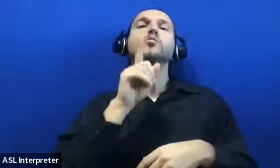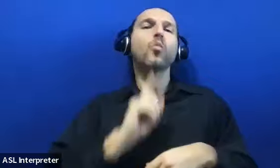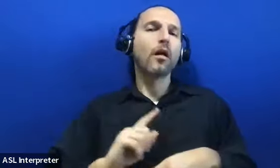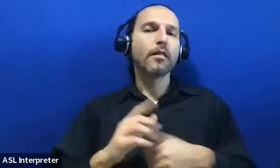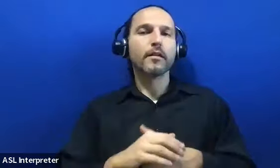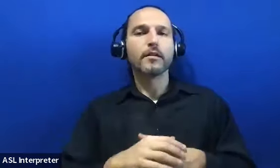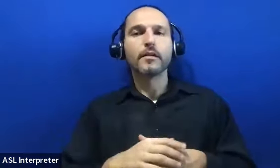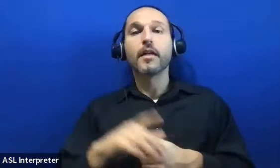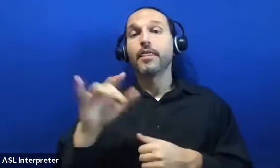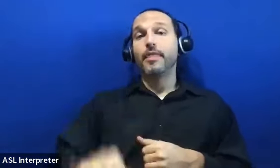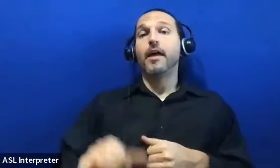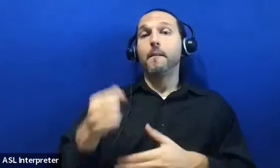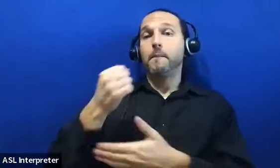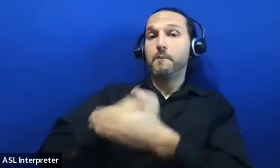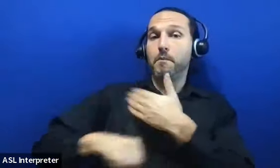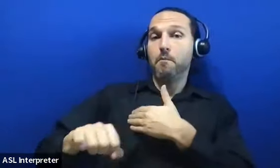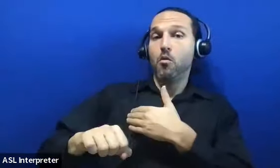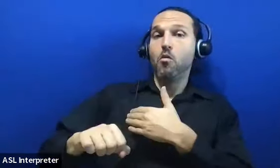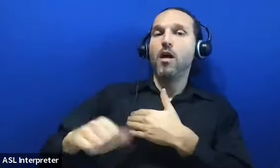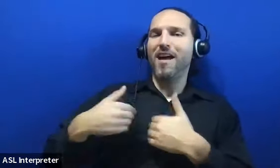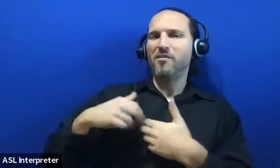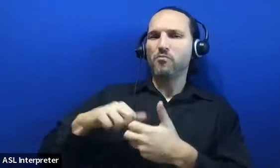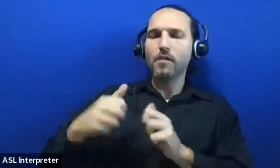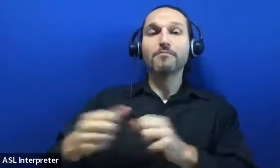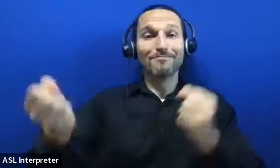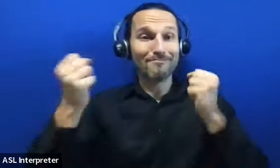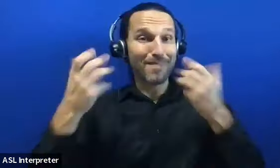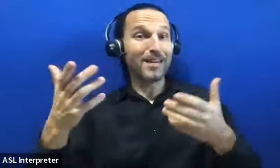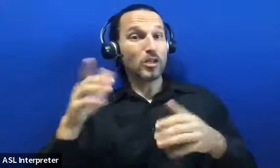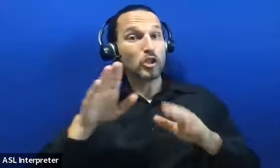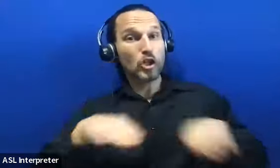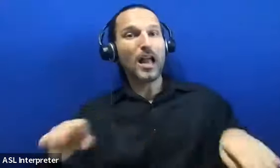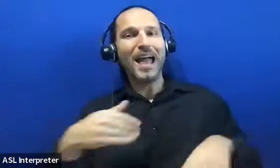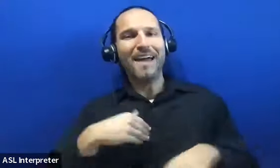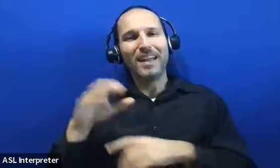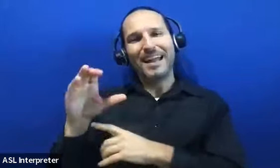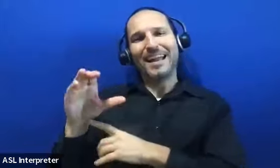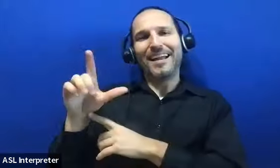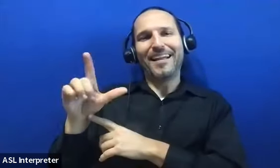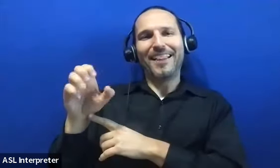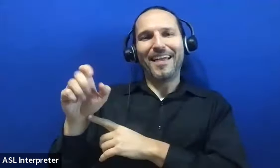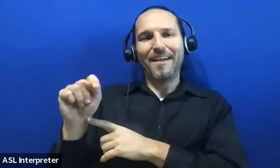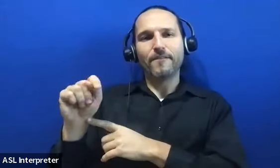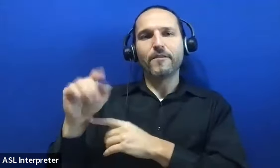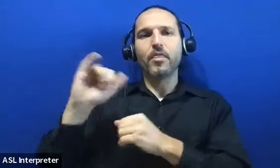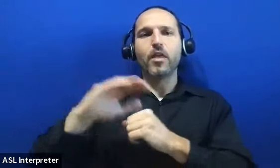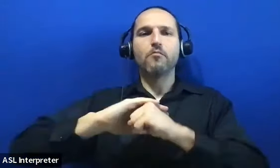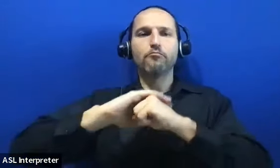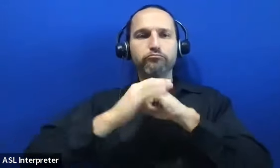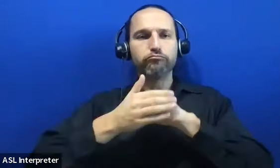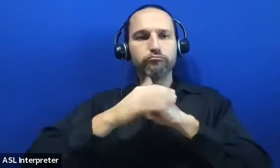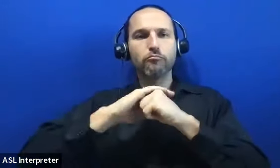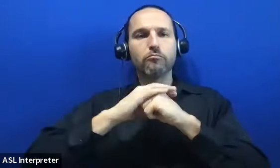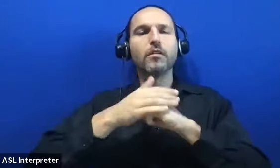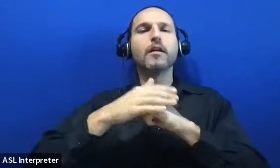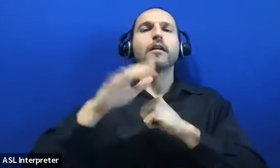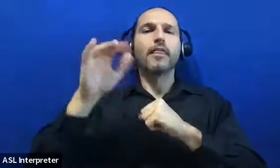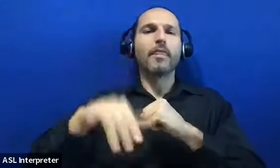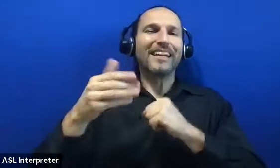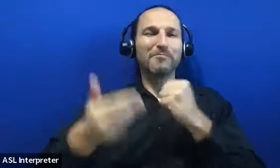that children are born with. Many children with CHARGE are born with cleft palate. That is an opening in the roof of the